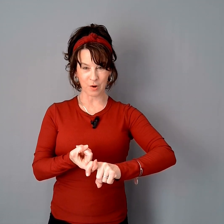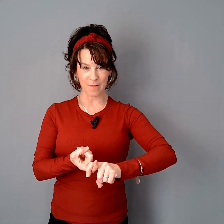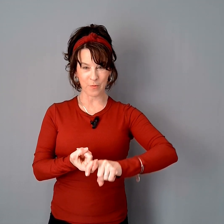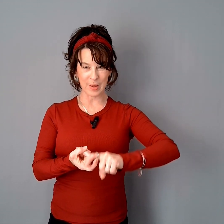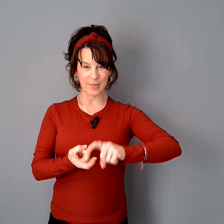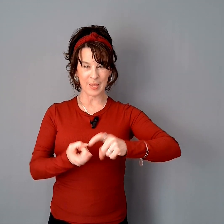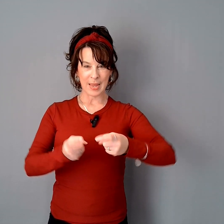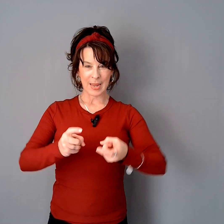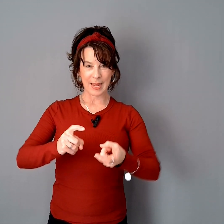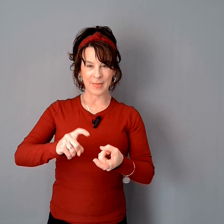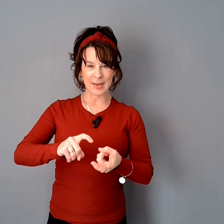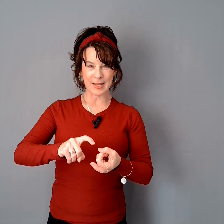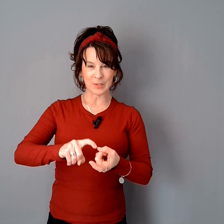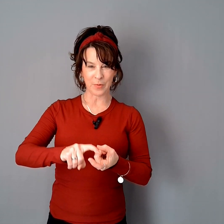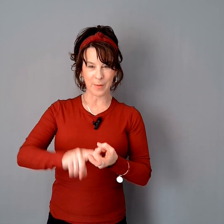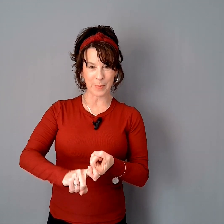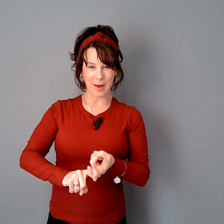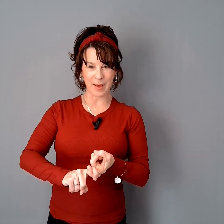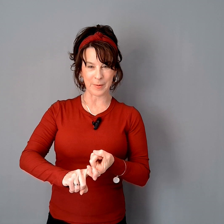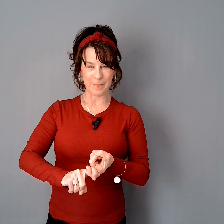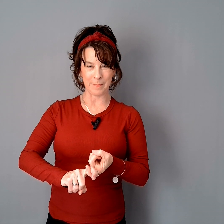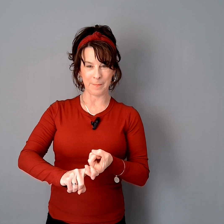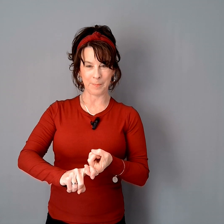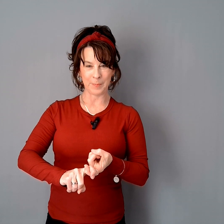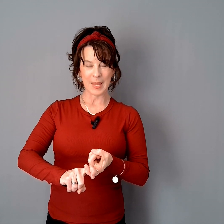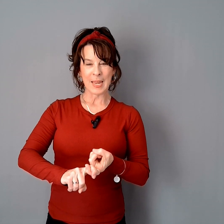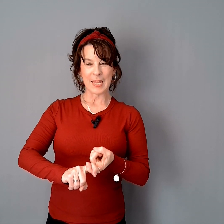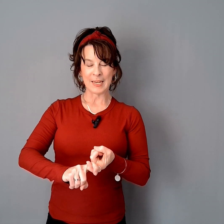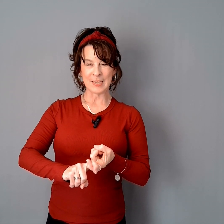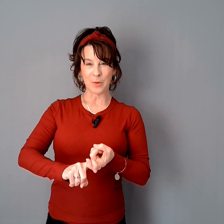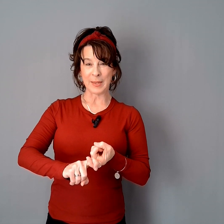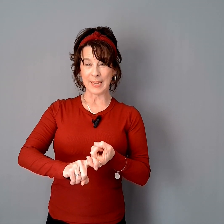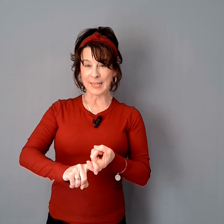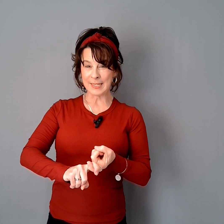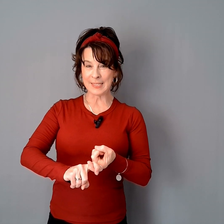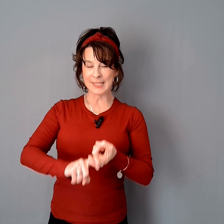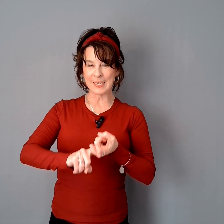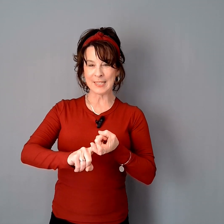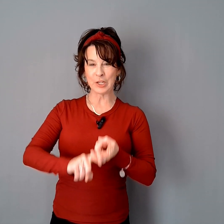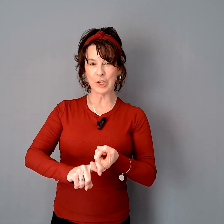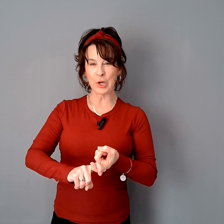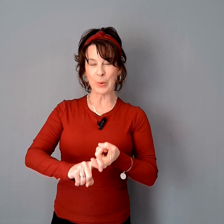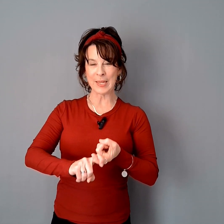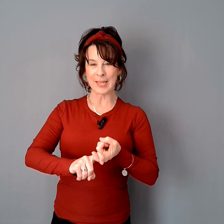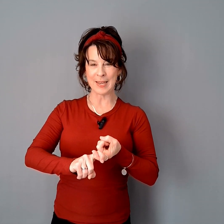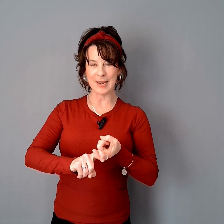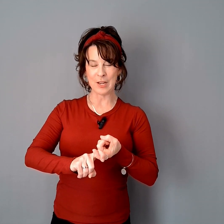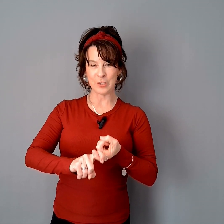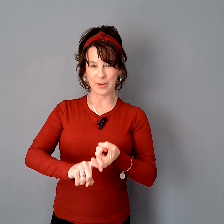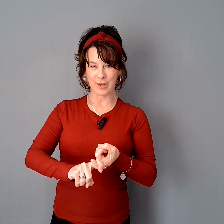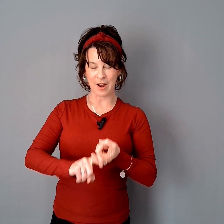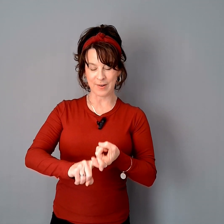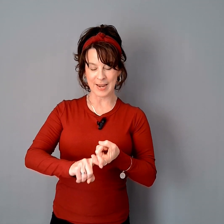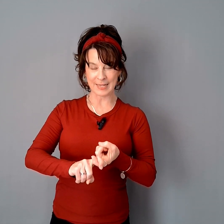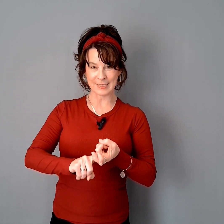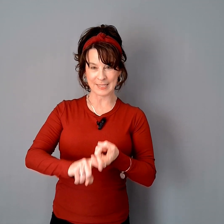off with, and then it's on the bottom. And it's going to be easy to go in to our next